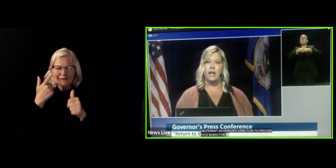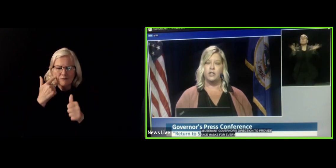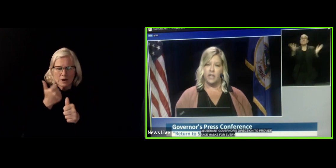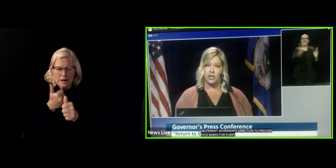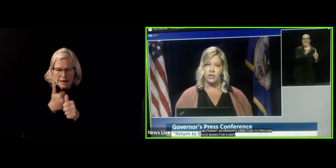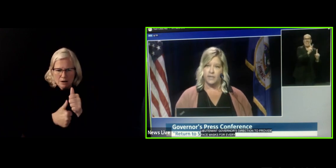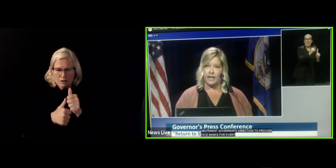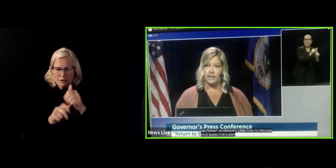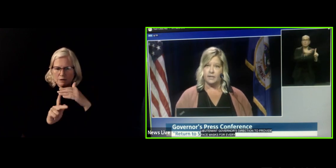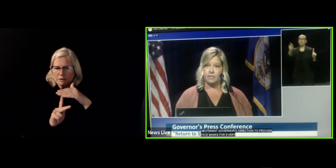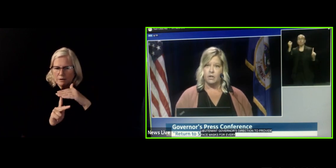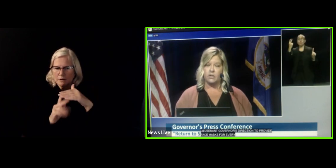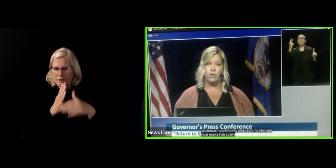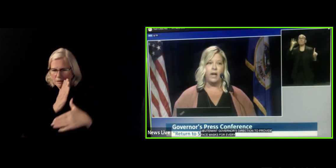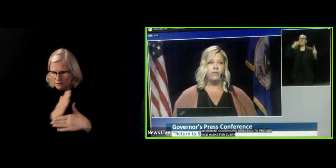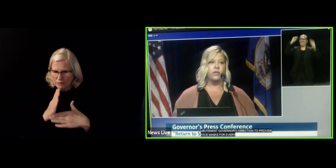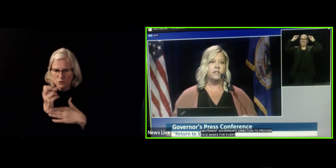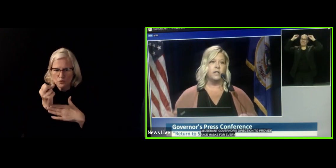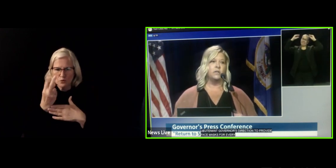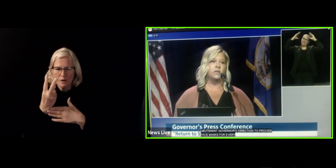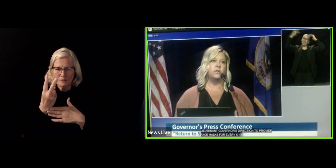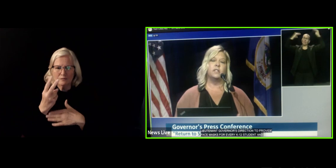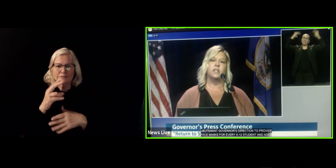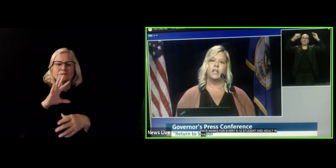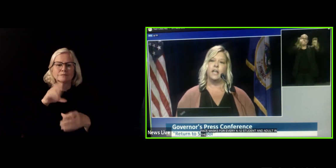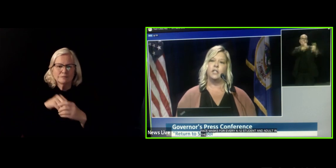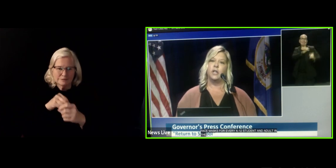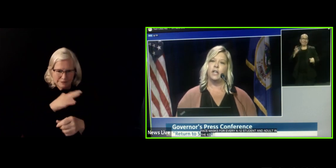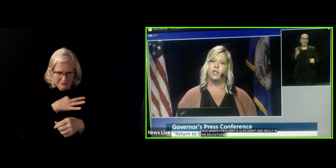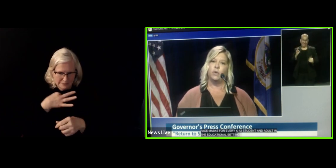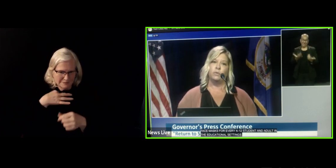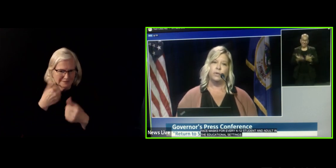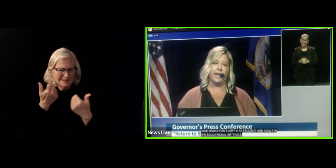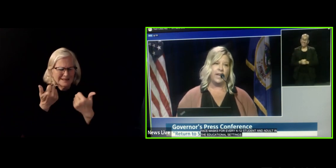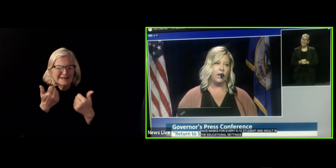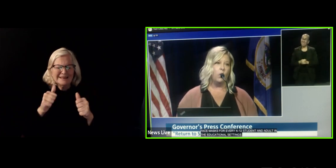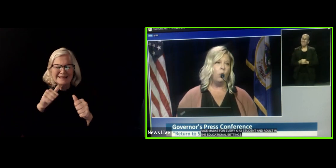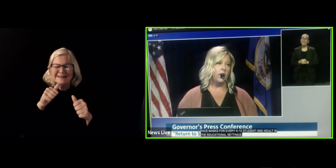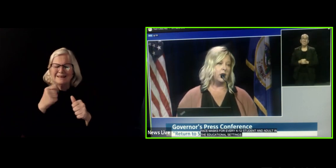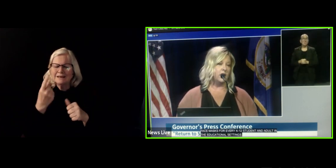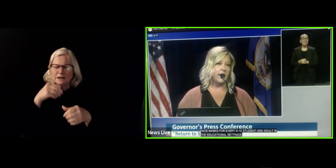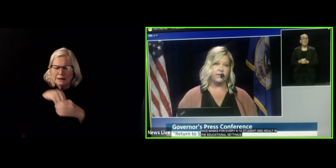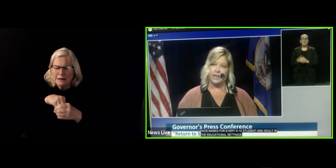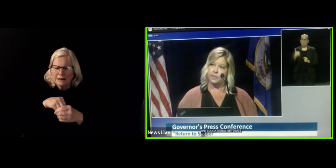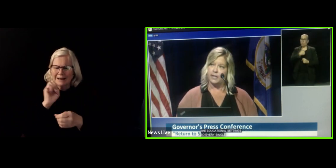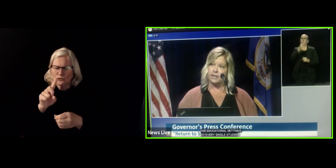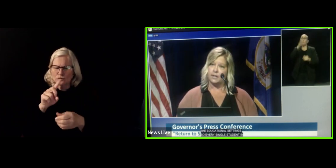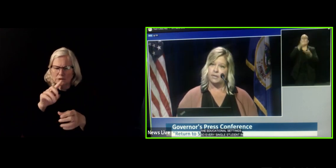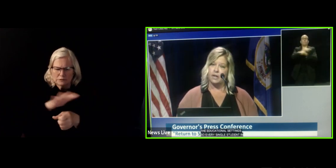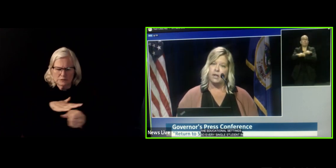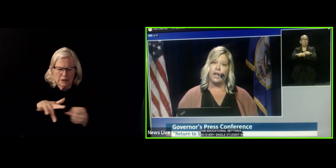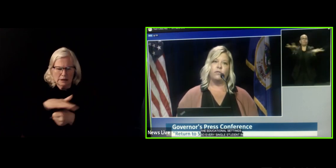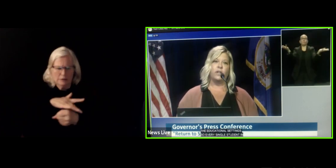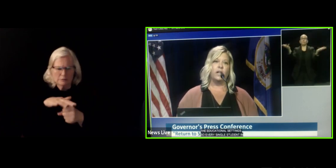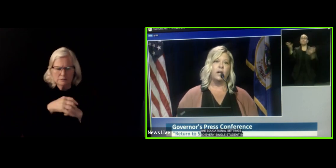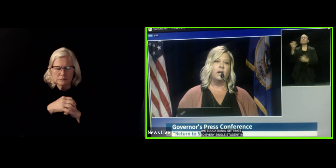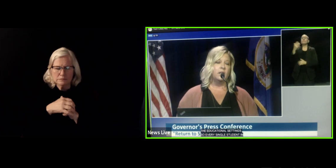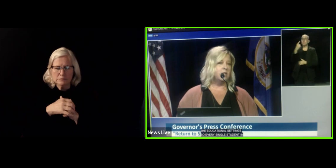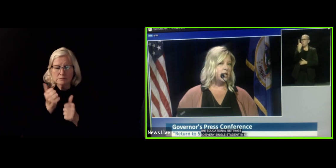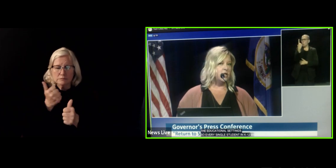the educational settings. So every single student in K-12 will have a one cloth face mask.